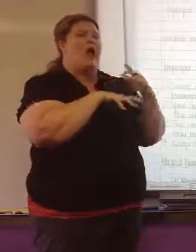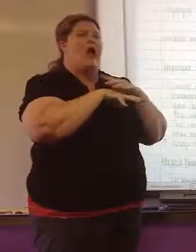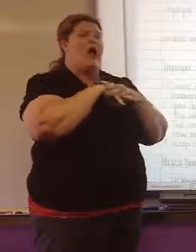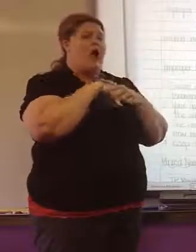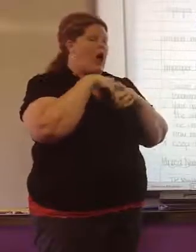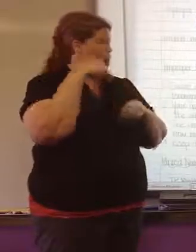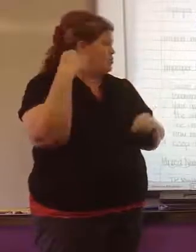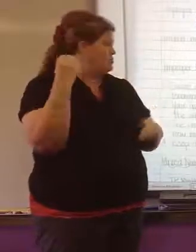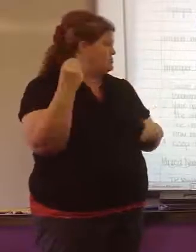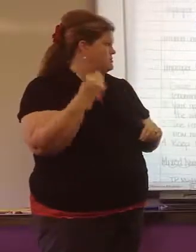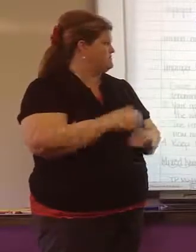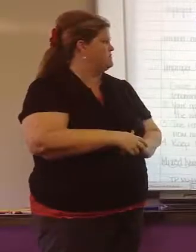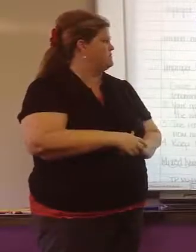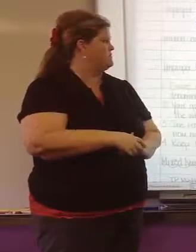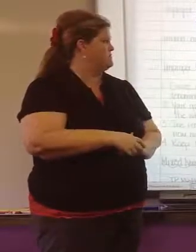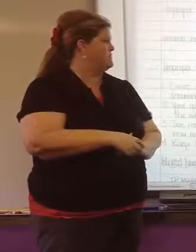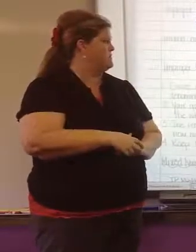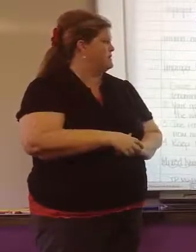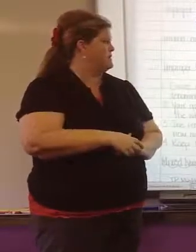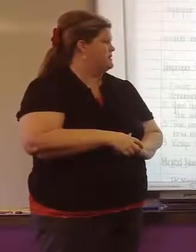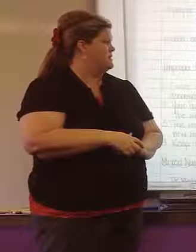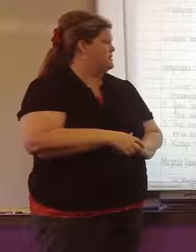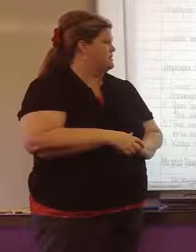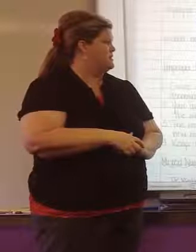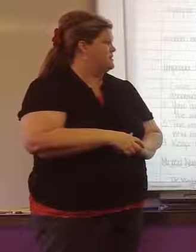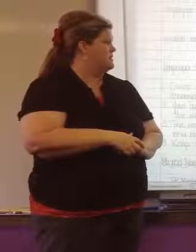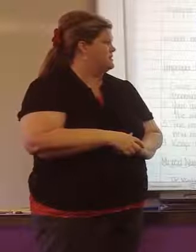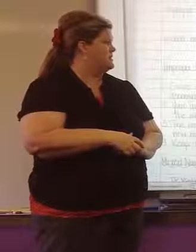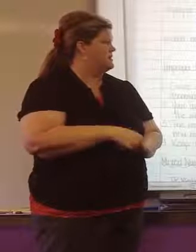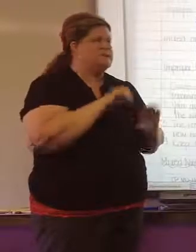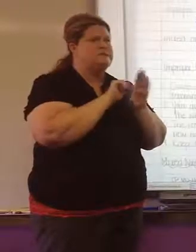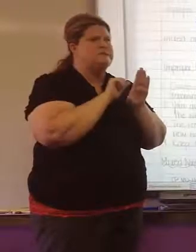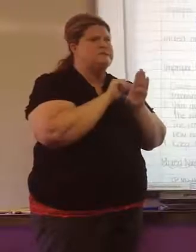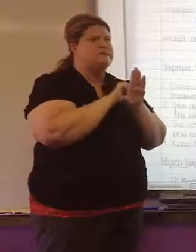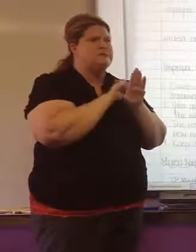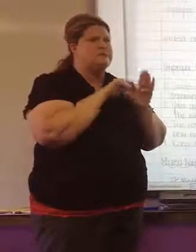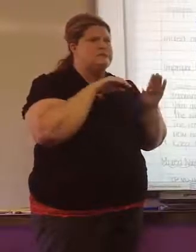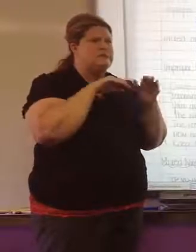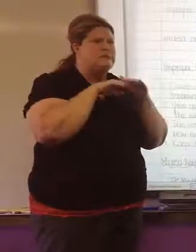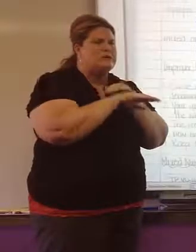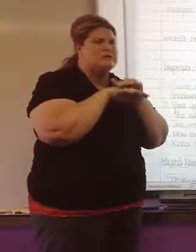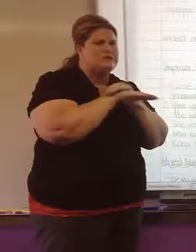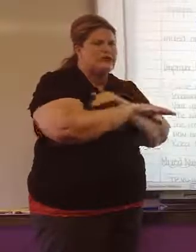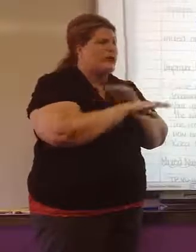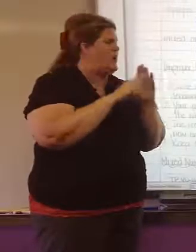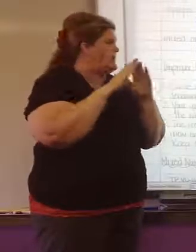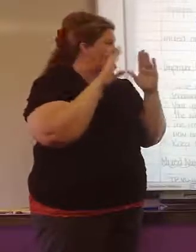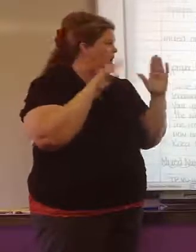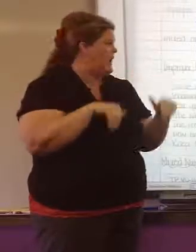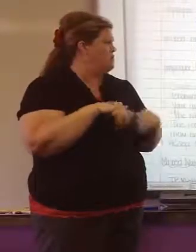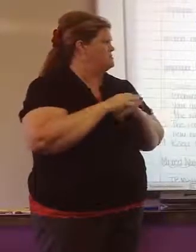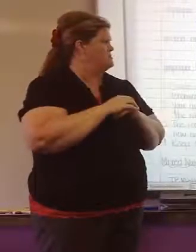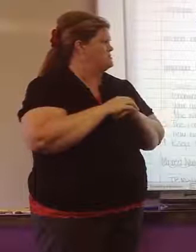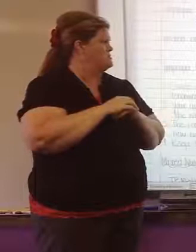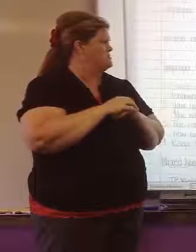here. Here's the house. And he goes, knock, knock, knock, knock, knock. Let me in. Let me in. Please